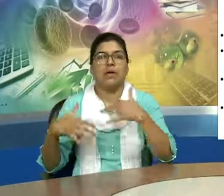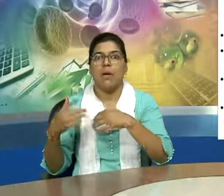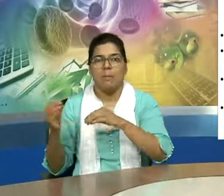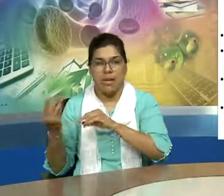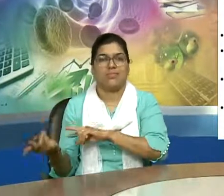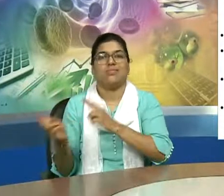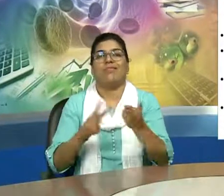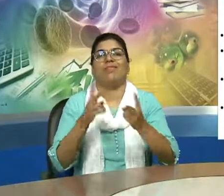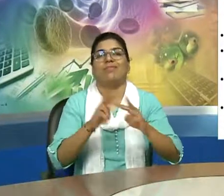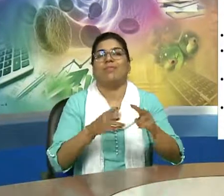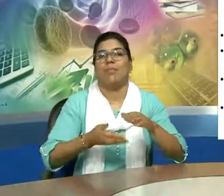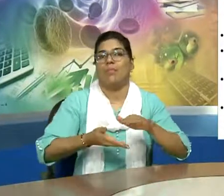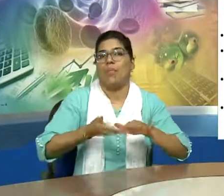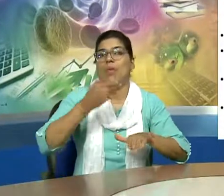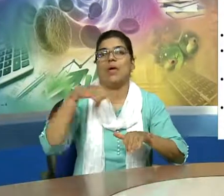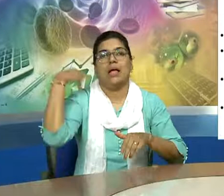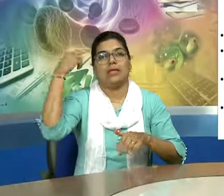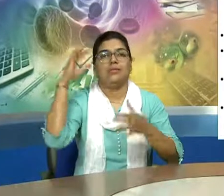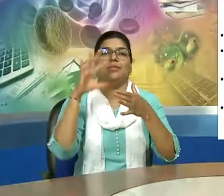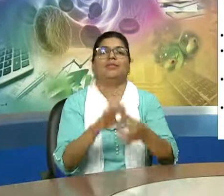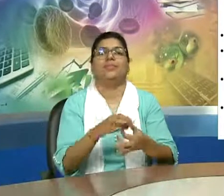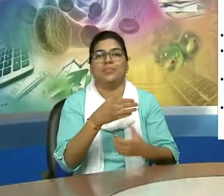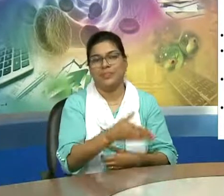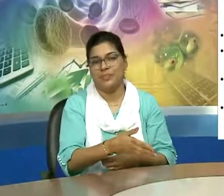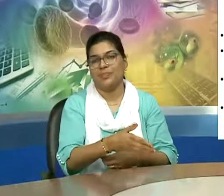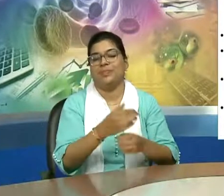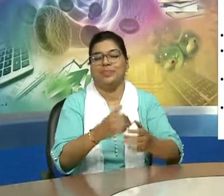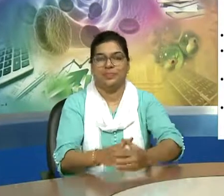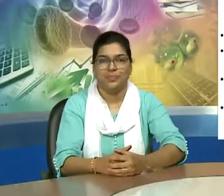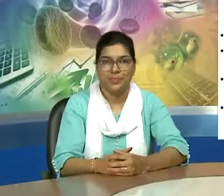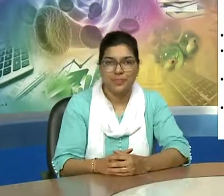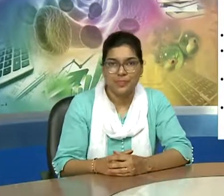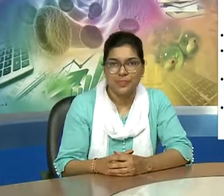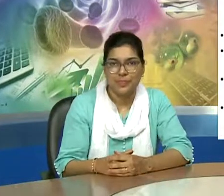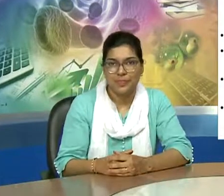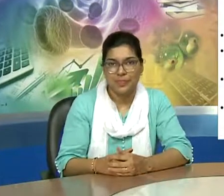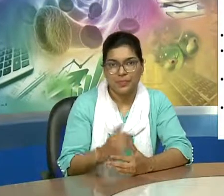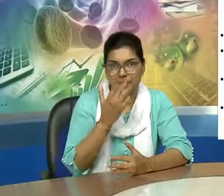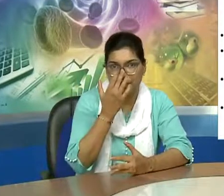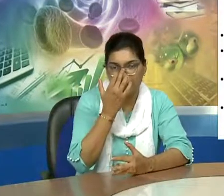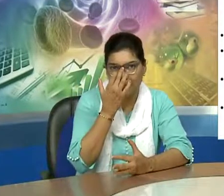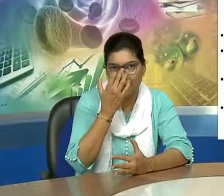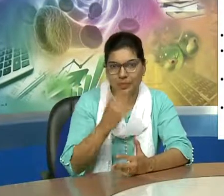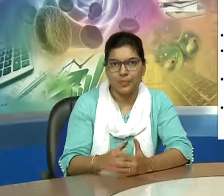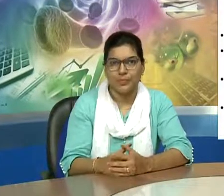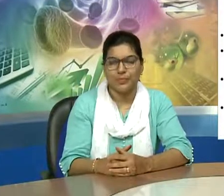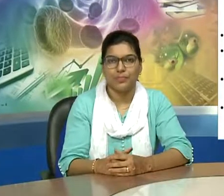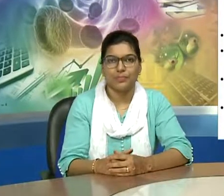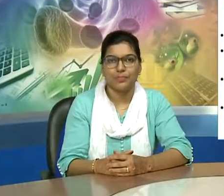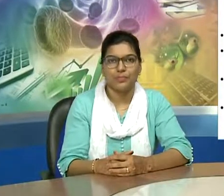as compared to the villages. So that is why urbanization is increasing.